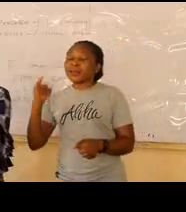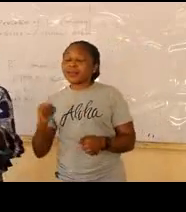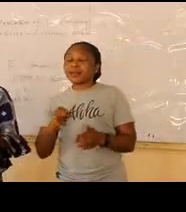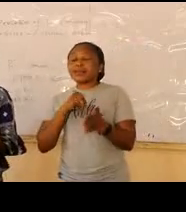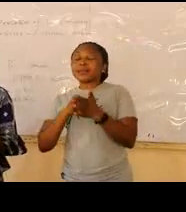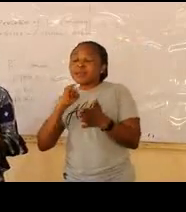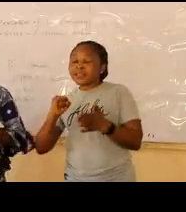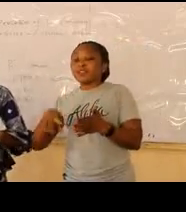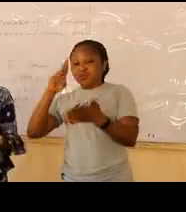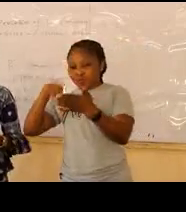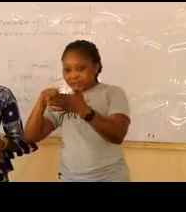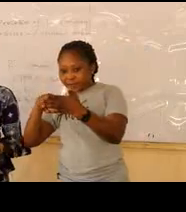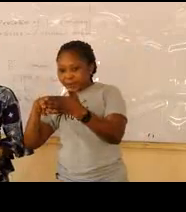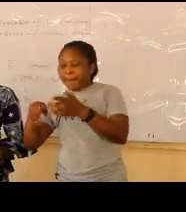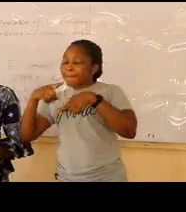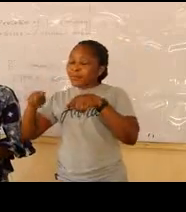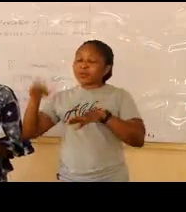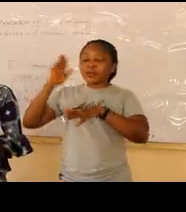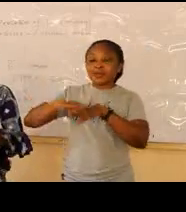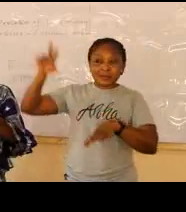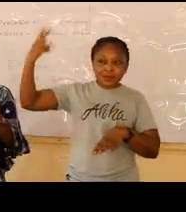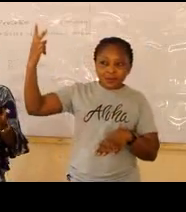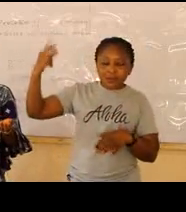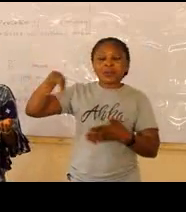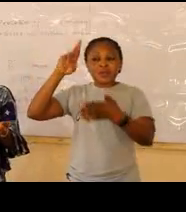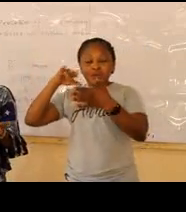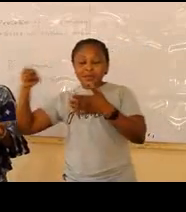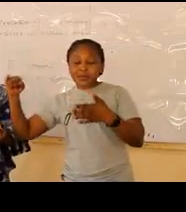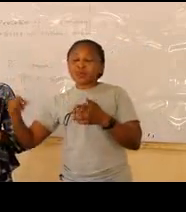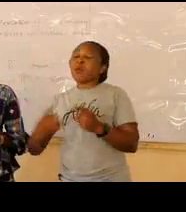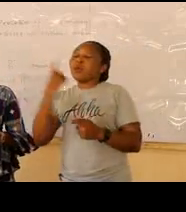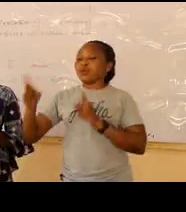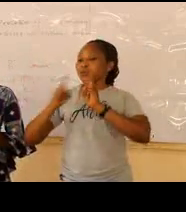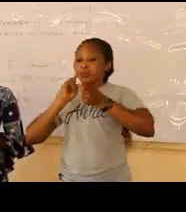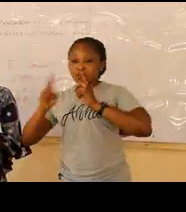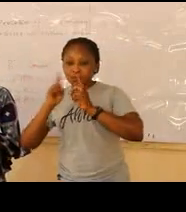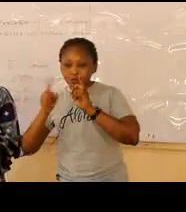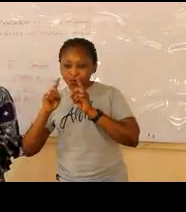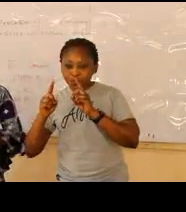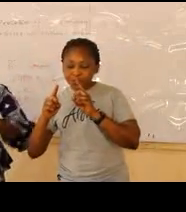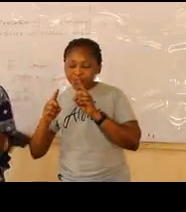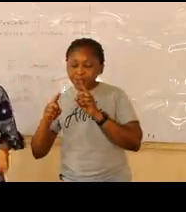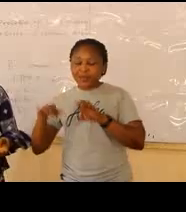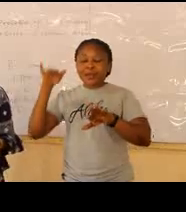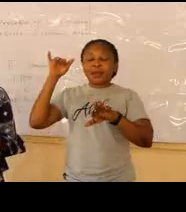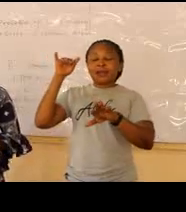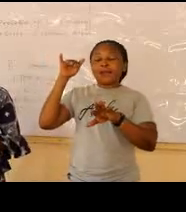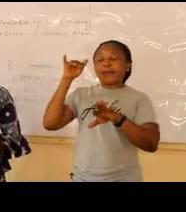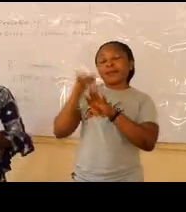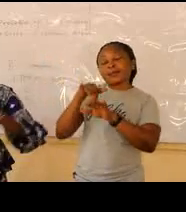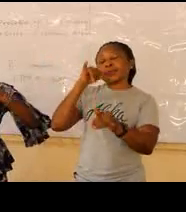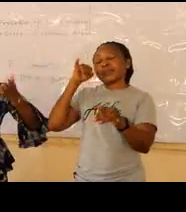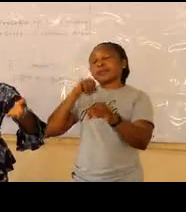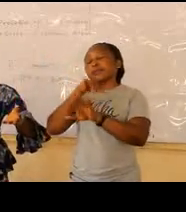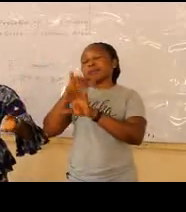verbal amendments will be made in the house. And at this stage also, the bill can be what? Can be rejected